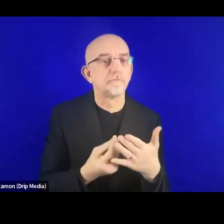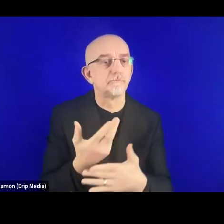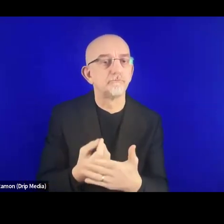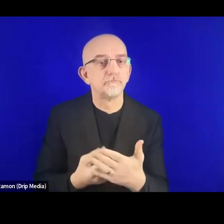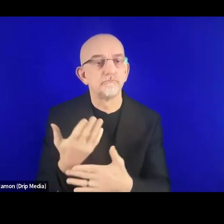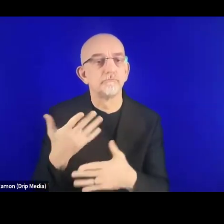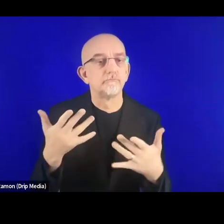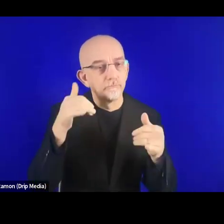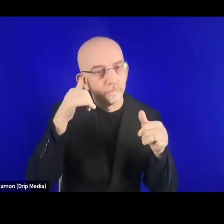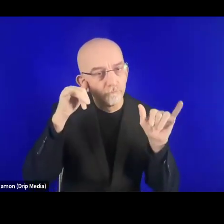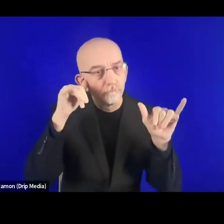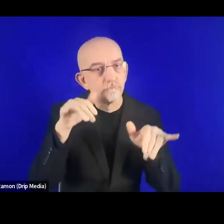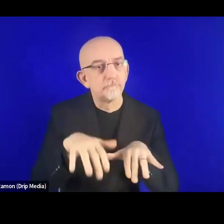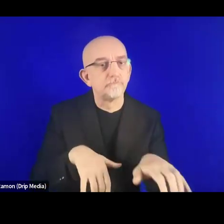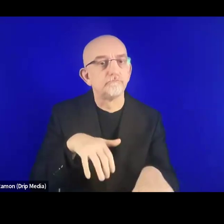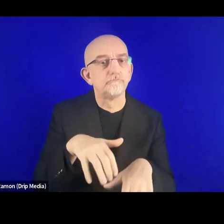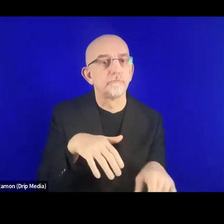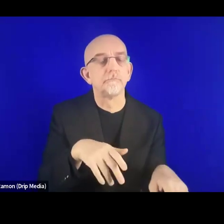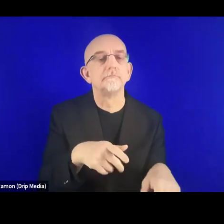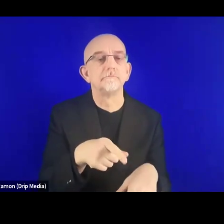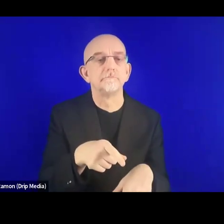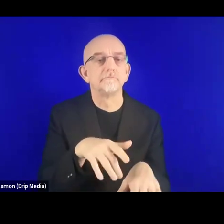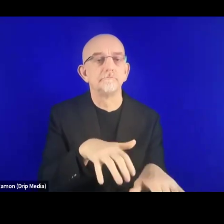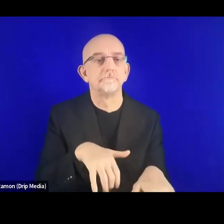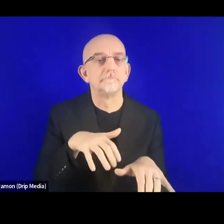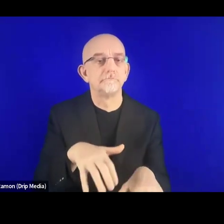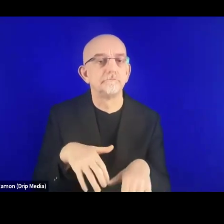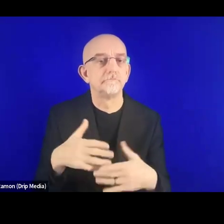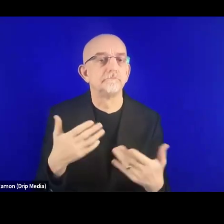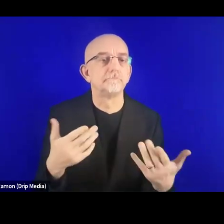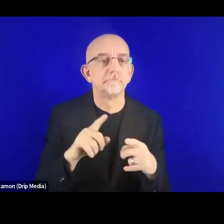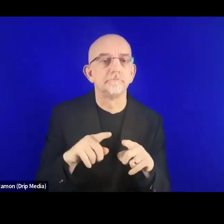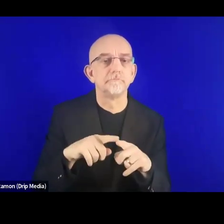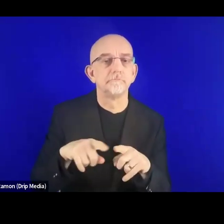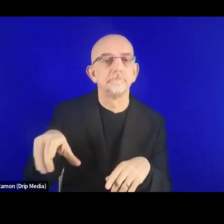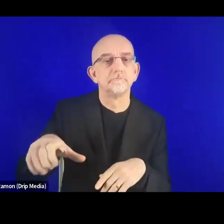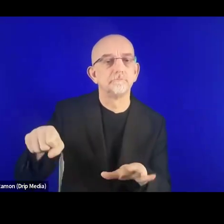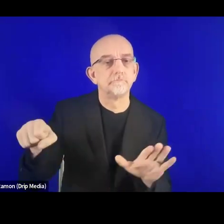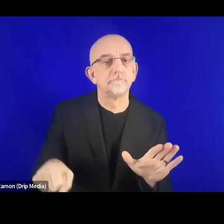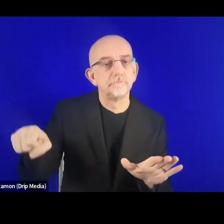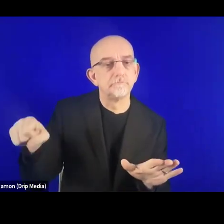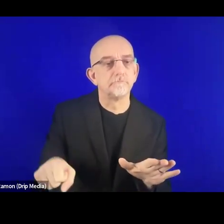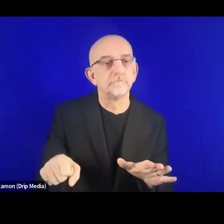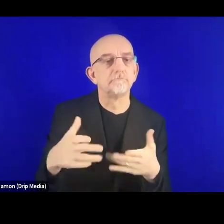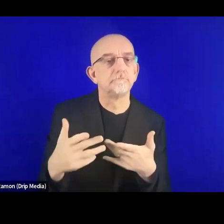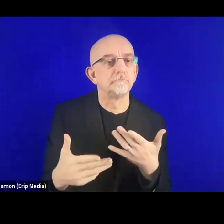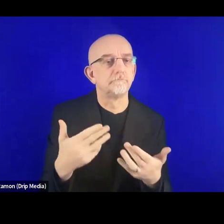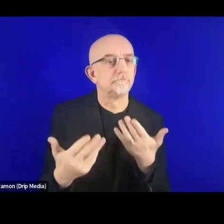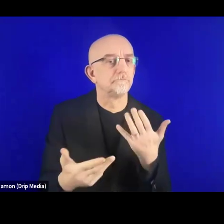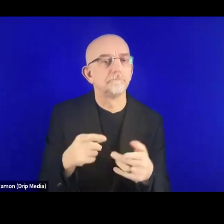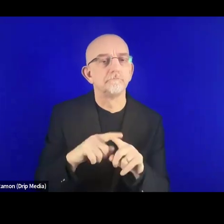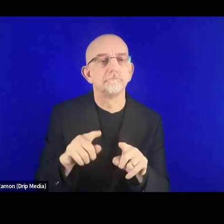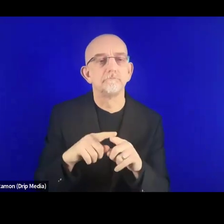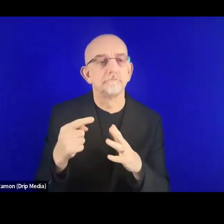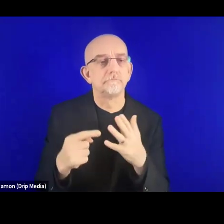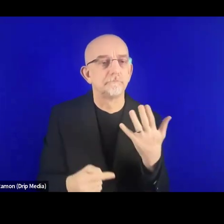huge push to the women in India to really enter the employment field. So a lot of states where in India we